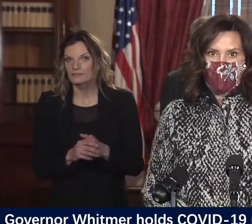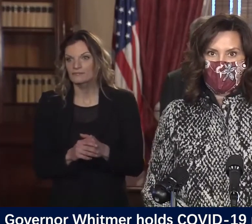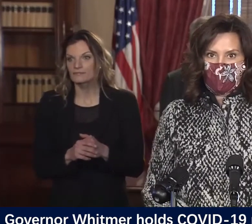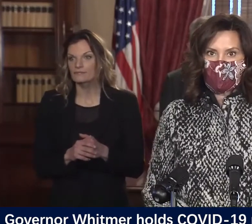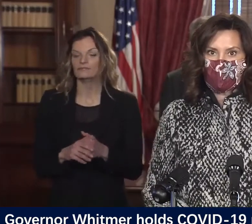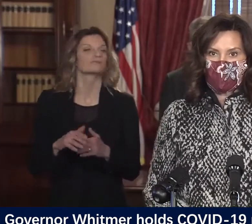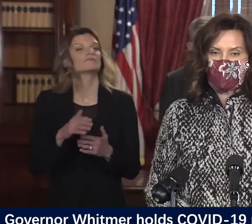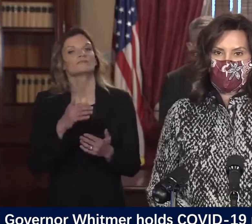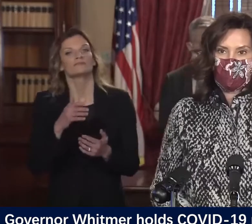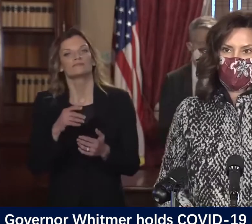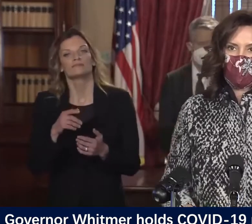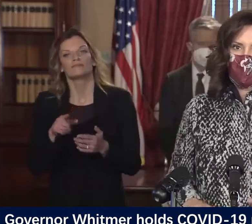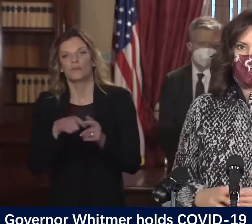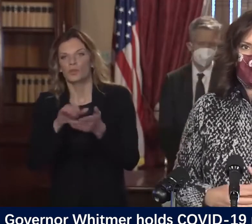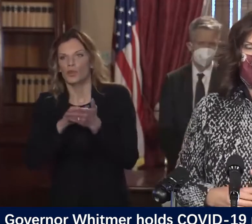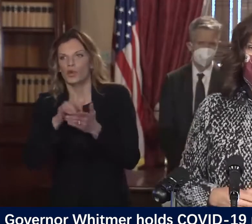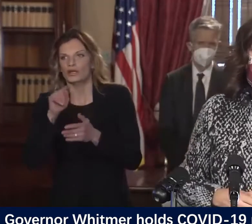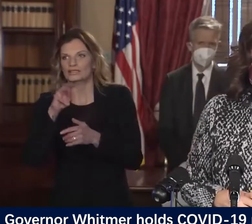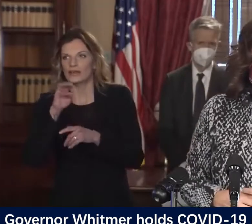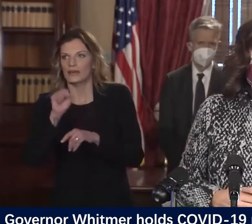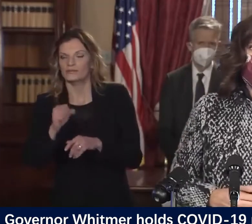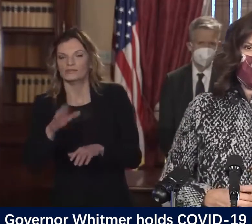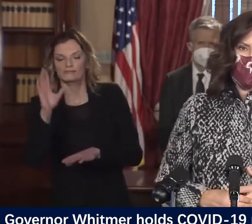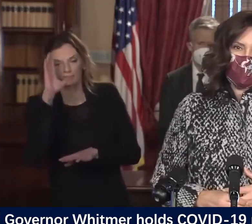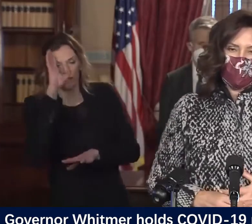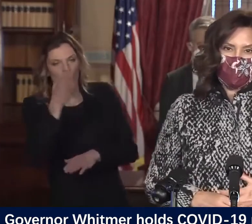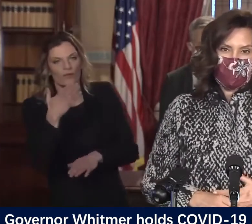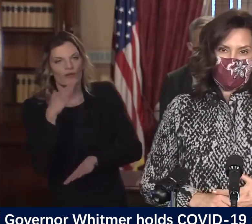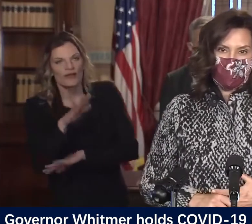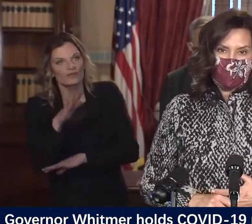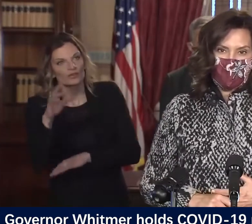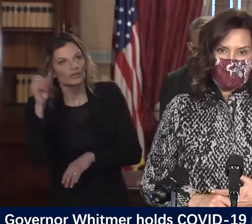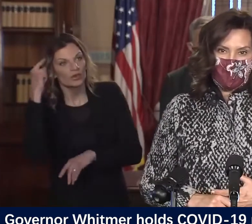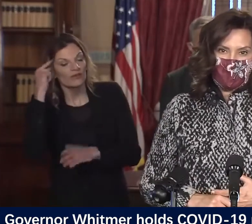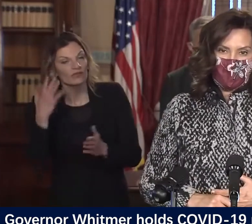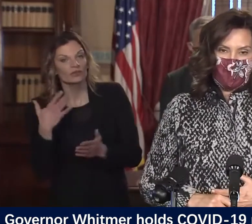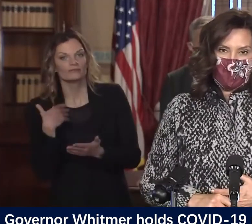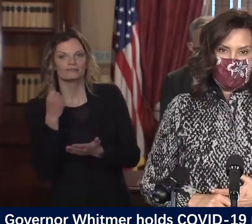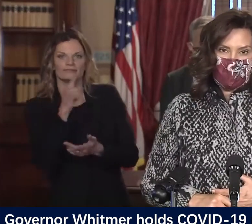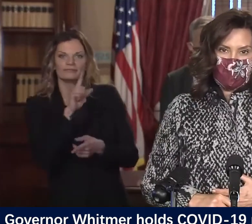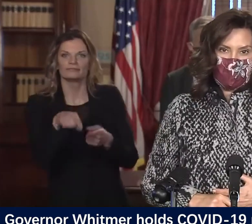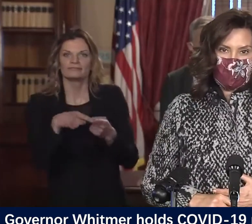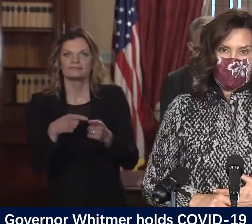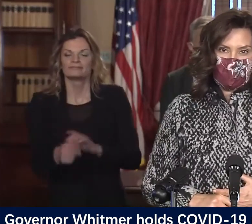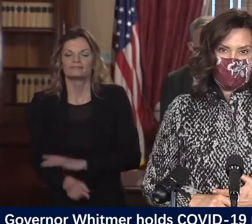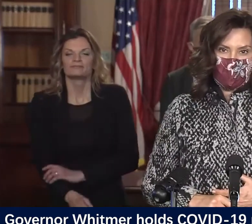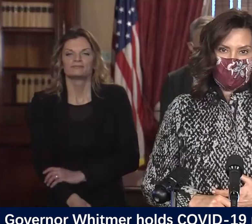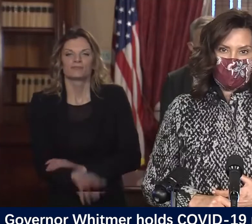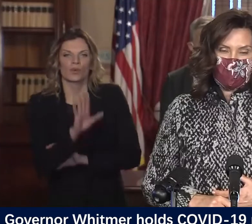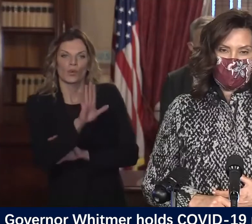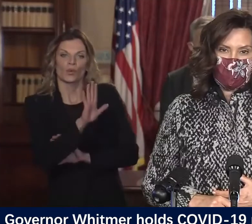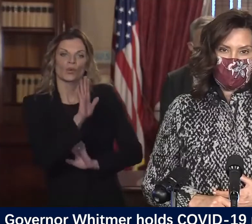Good afternoon, Governor. I'm wondering when the logistics, the state plan